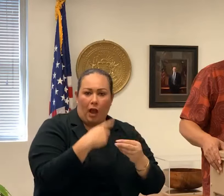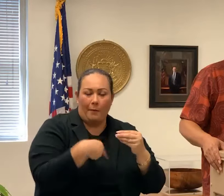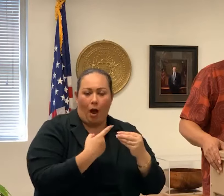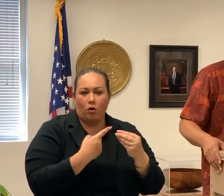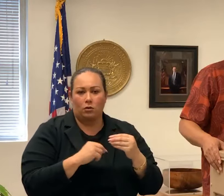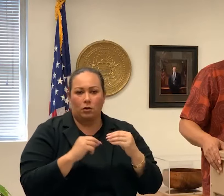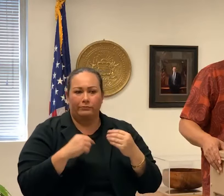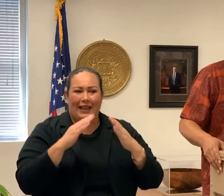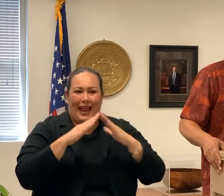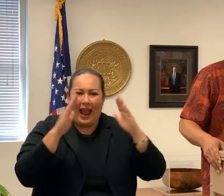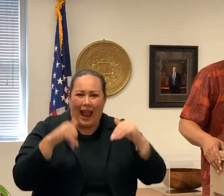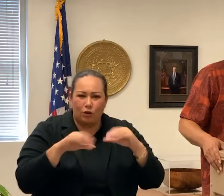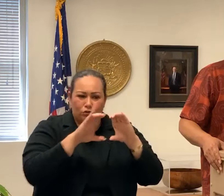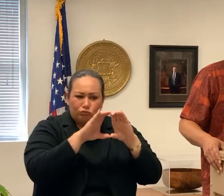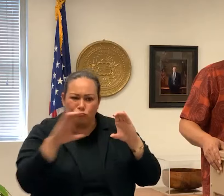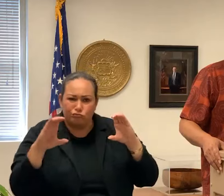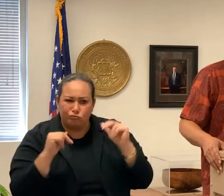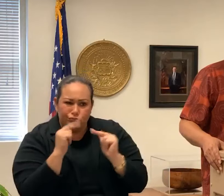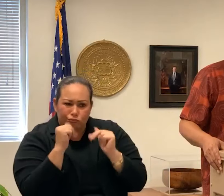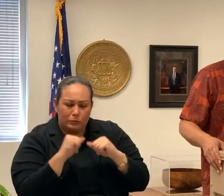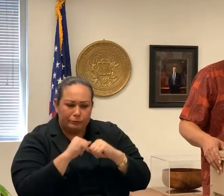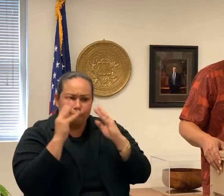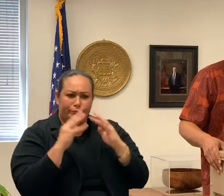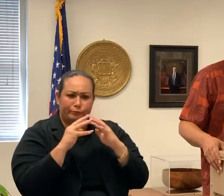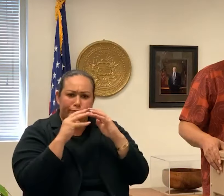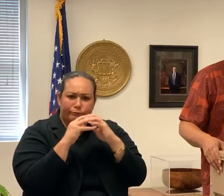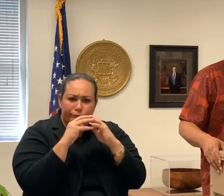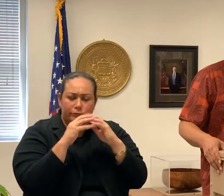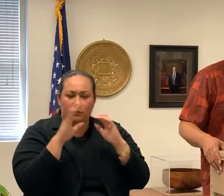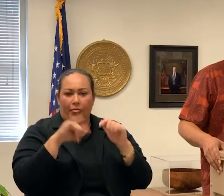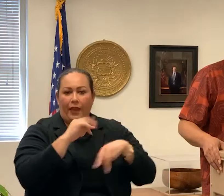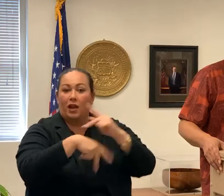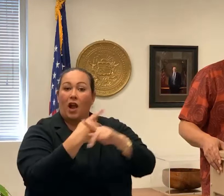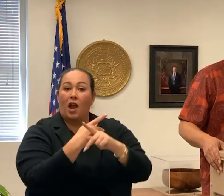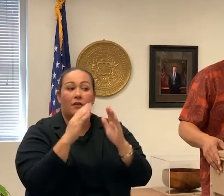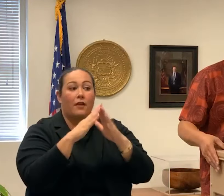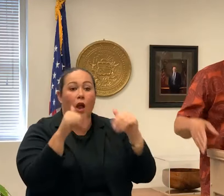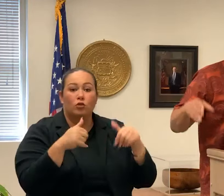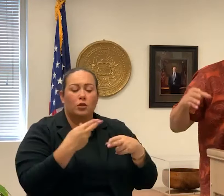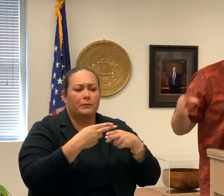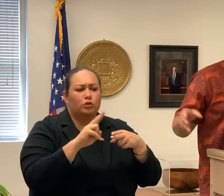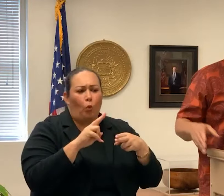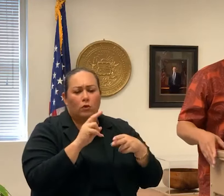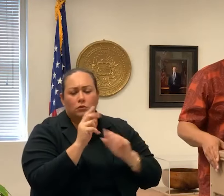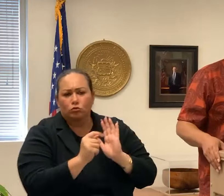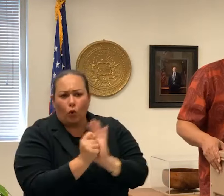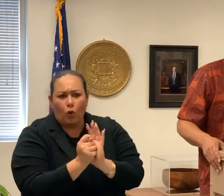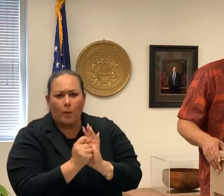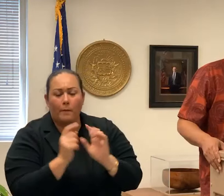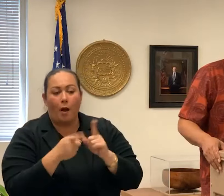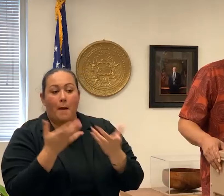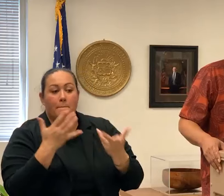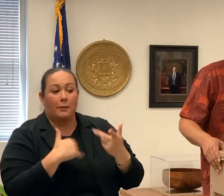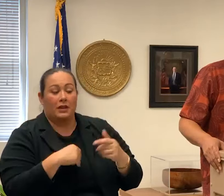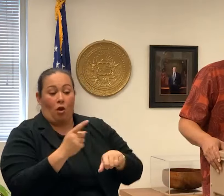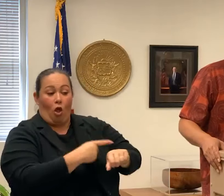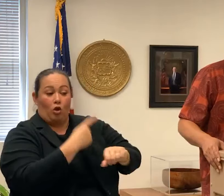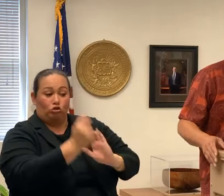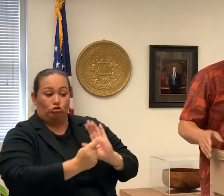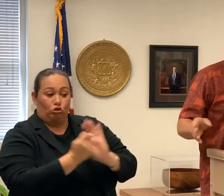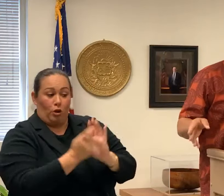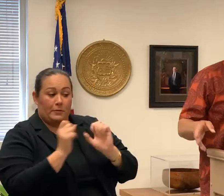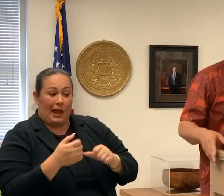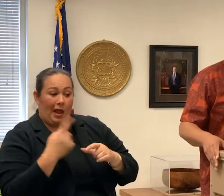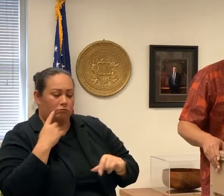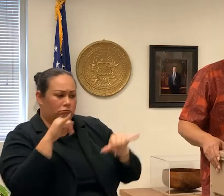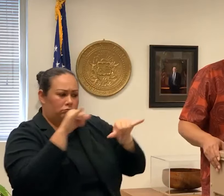are discussing that and looking into how that can be not only a short-term, but eventually a long-term solution, meaning if we're